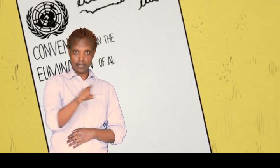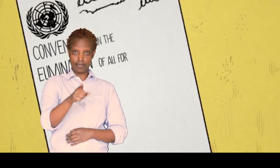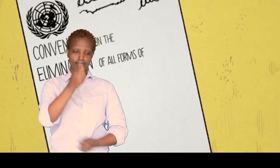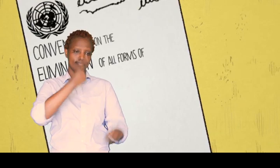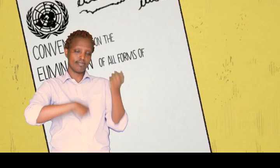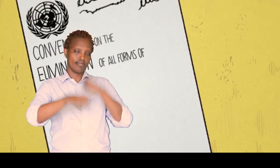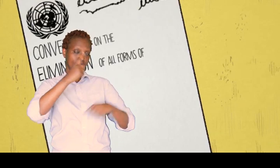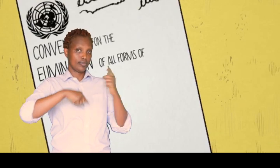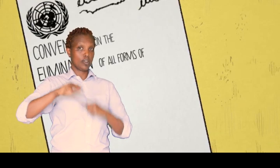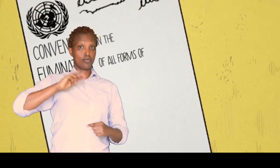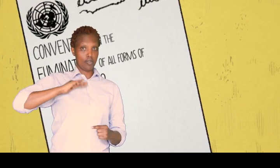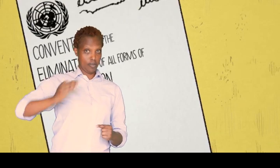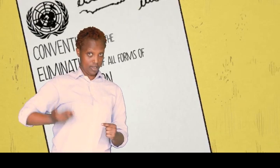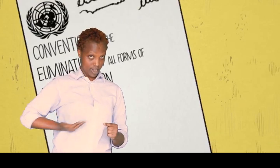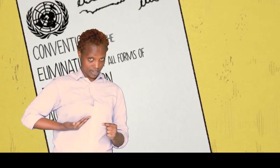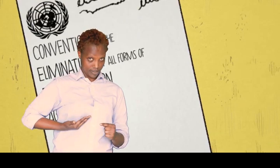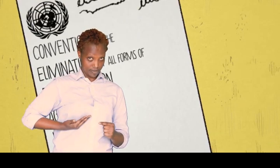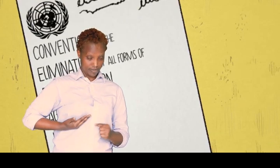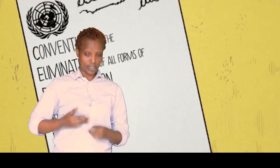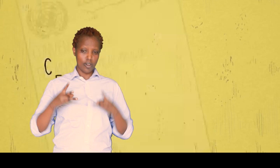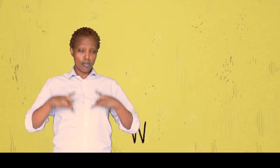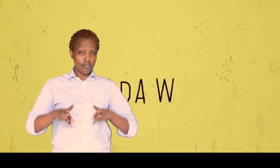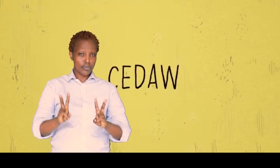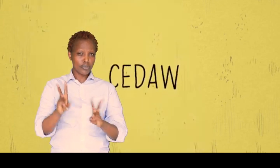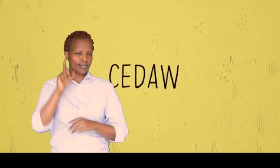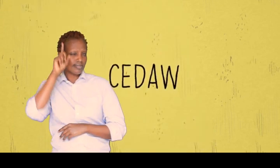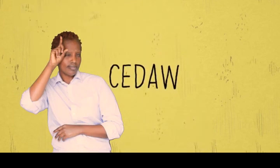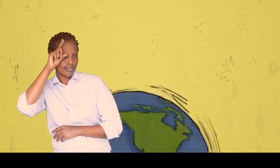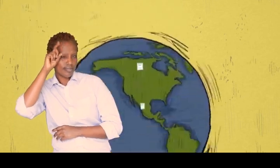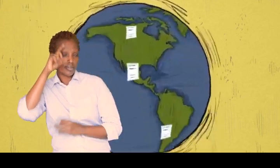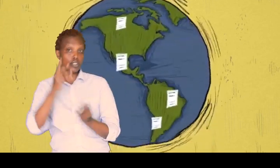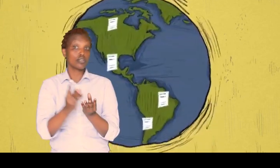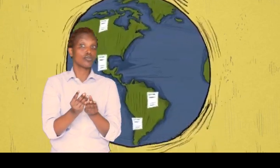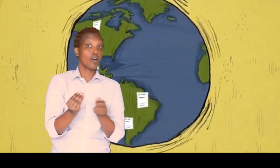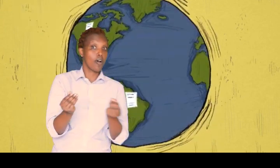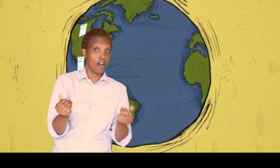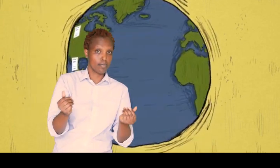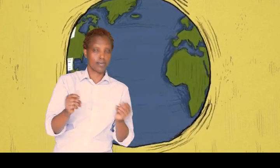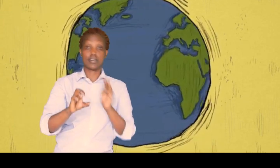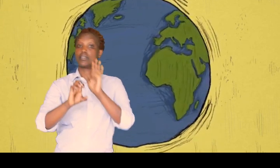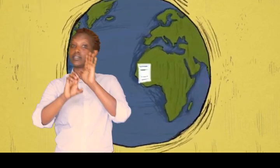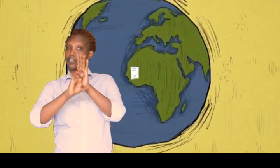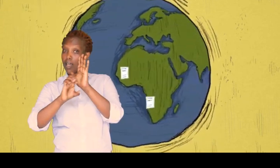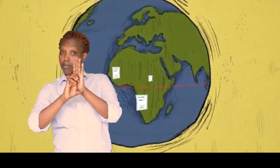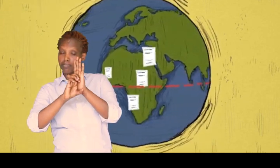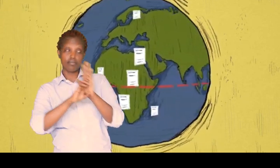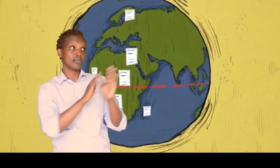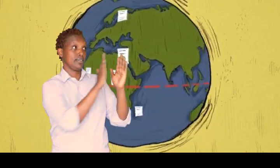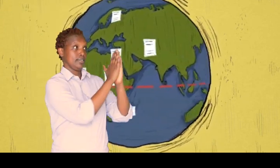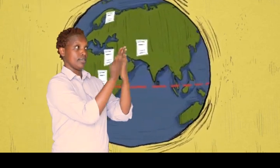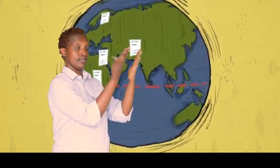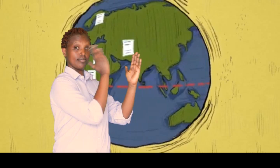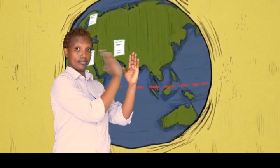The corrective approach takes into consideration the situation and various factors affecting women.